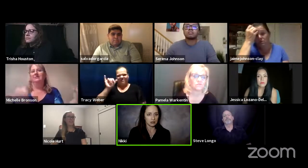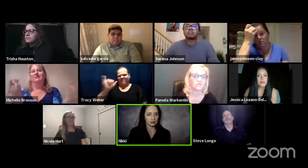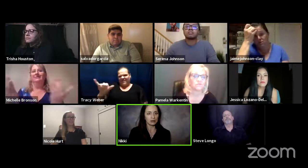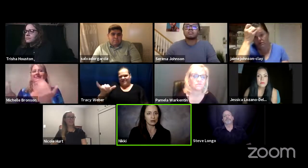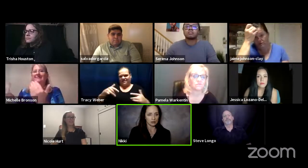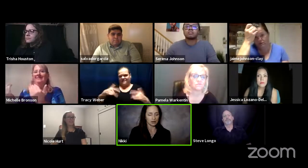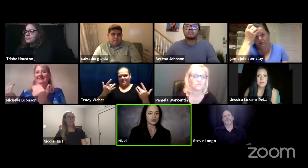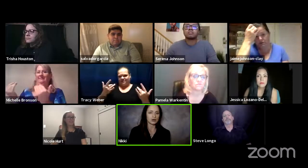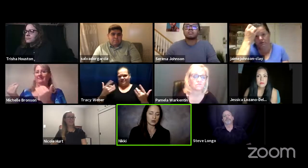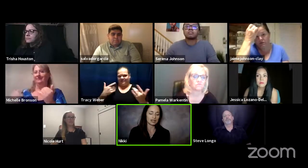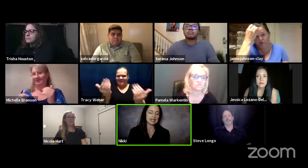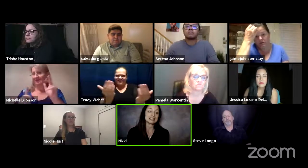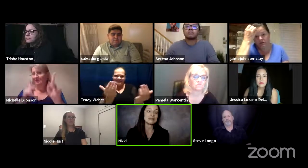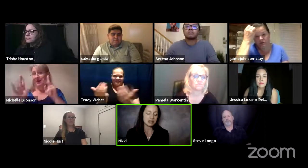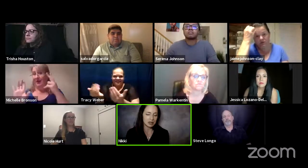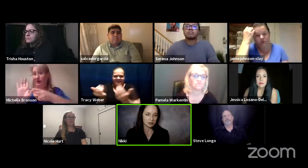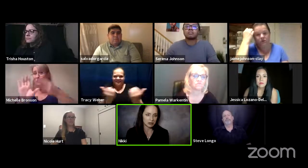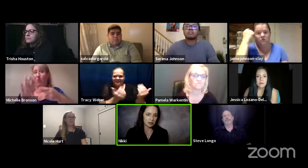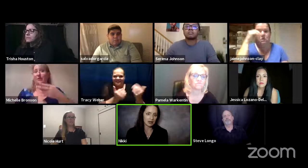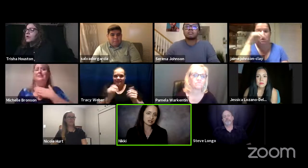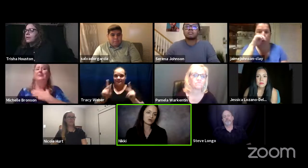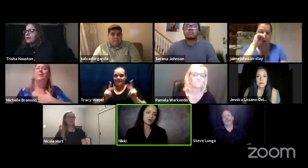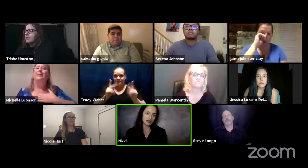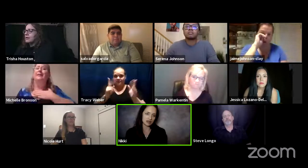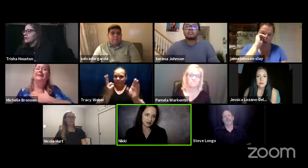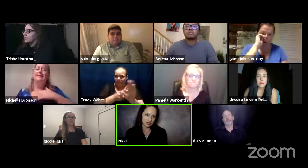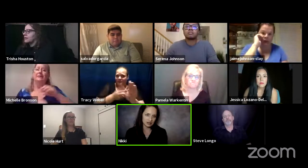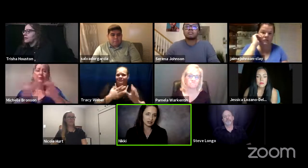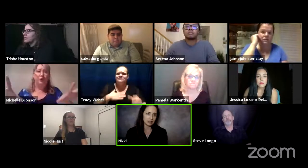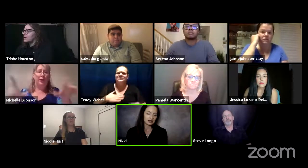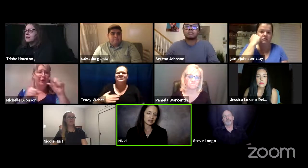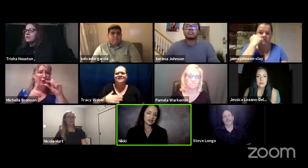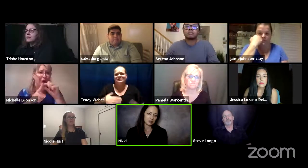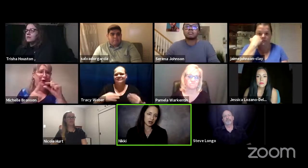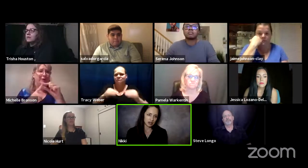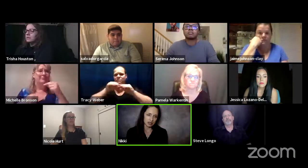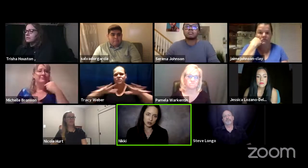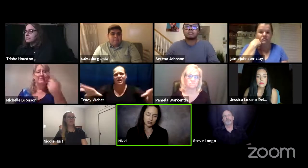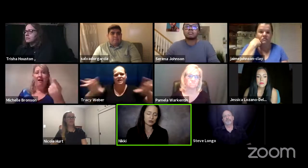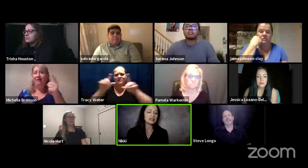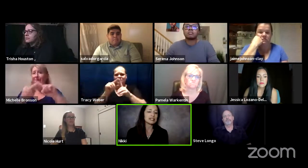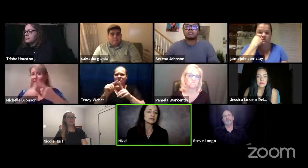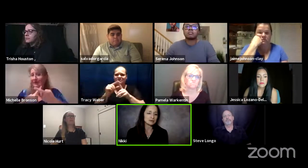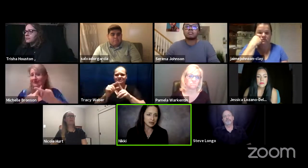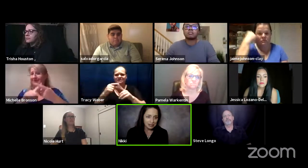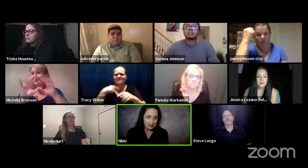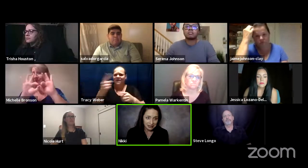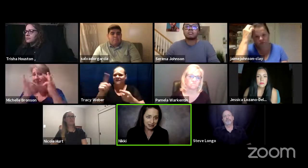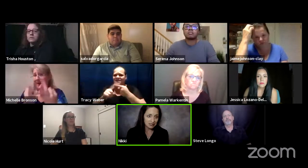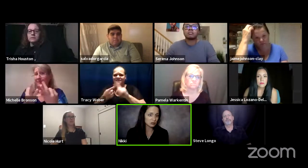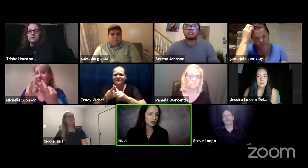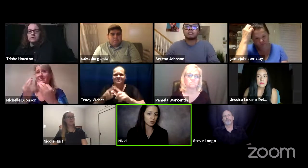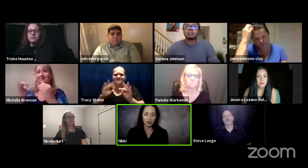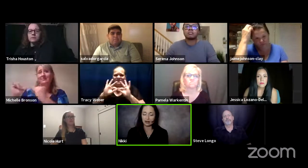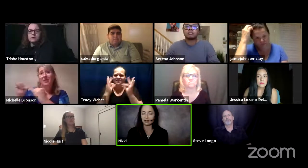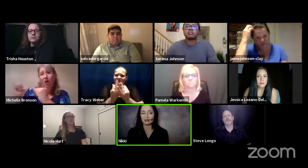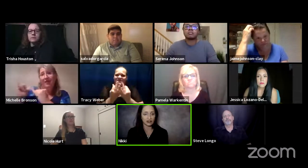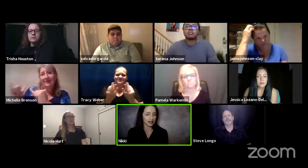in November so that we can get as many people as possible for that event to take part and enjoy. So please, please, please spread the word.